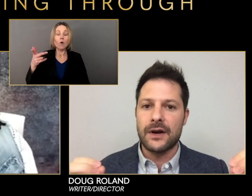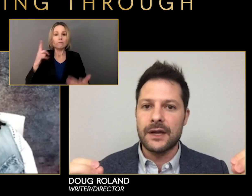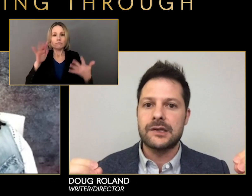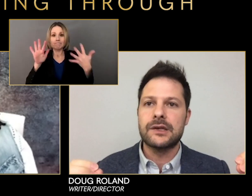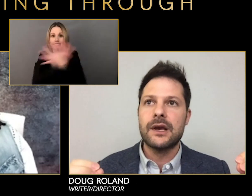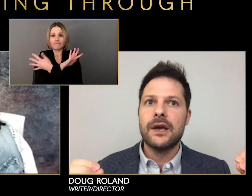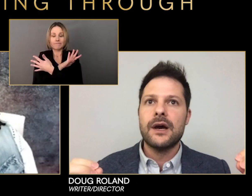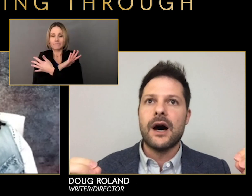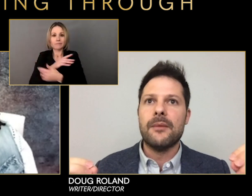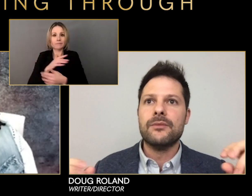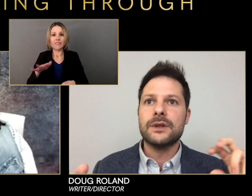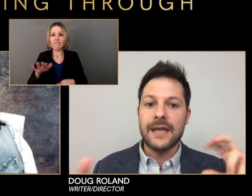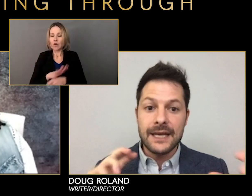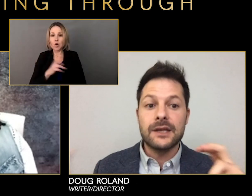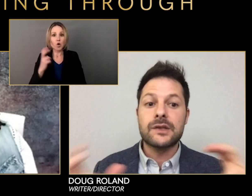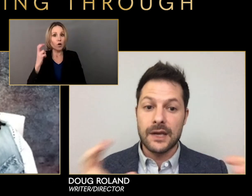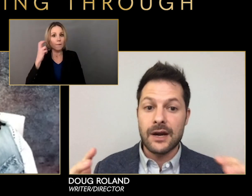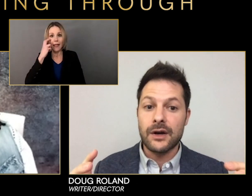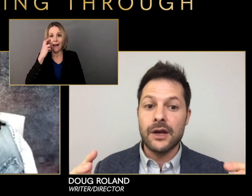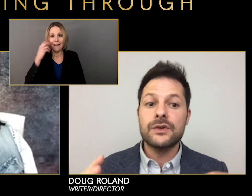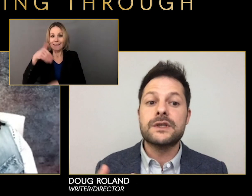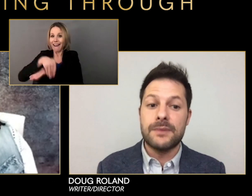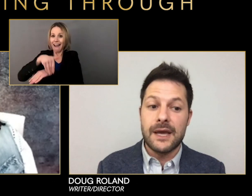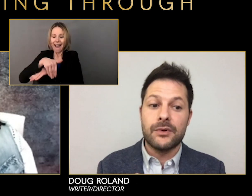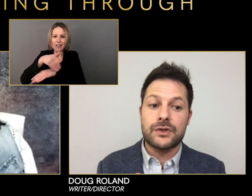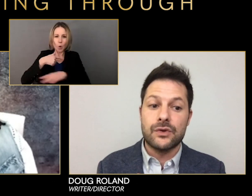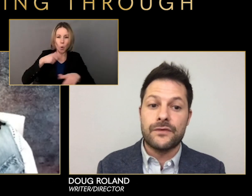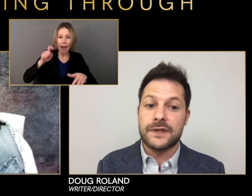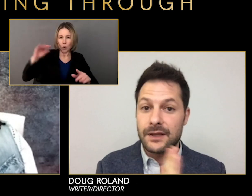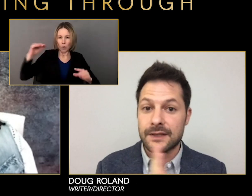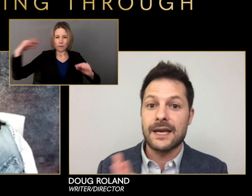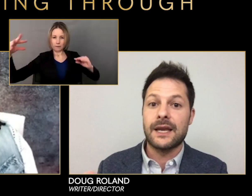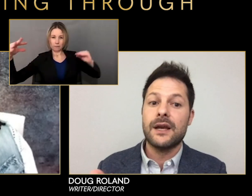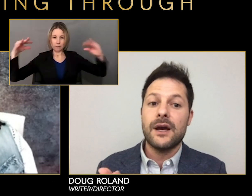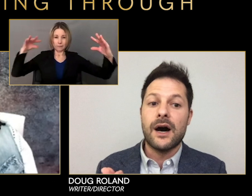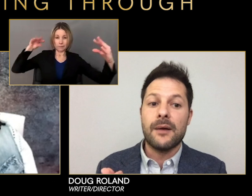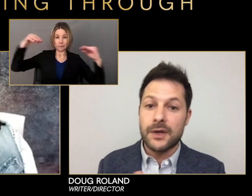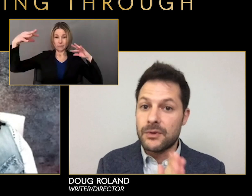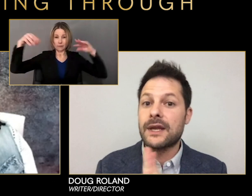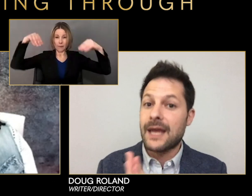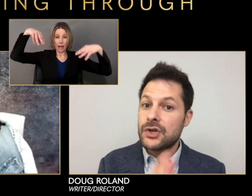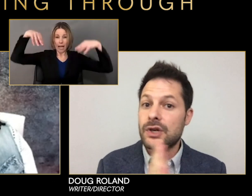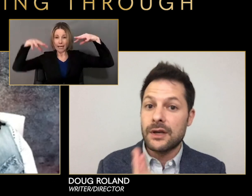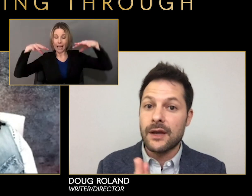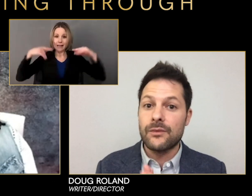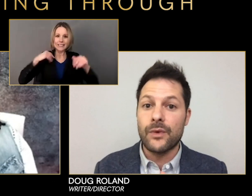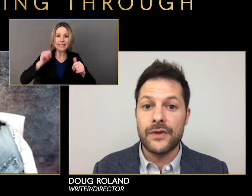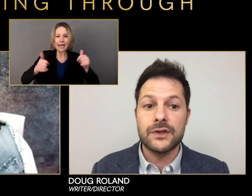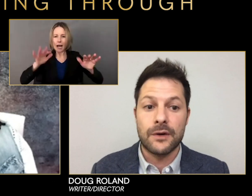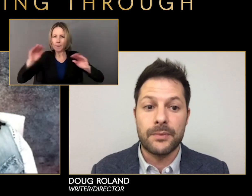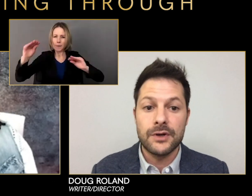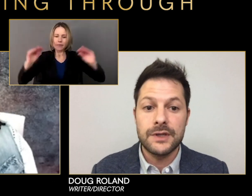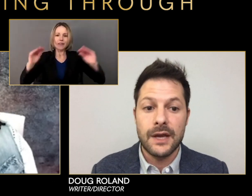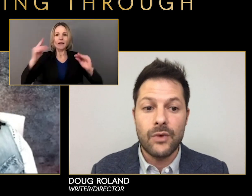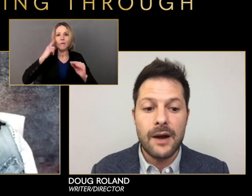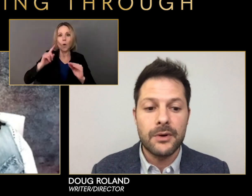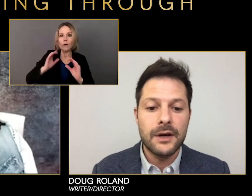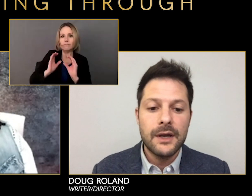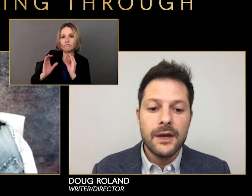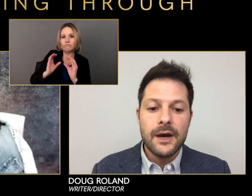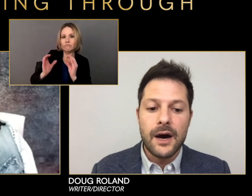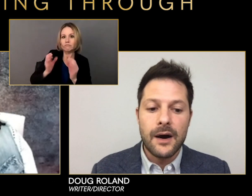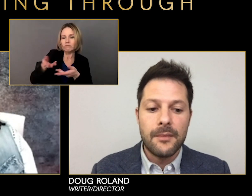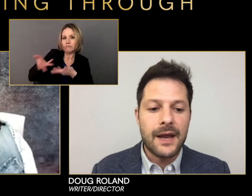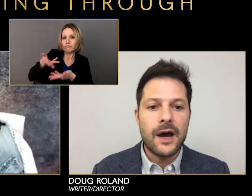up various lighting scenarios to be able to facilitate communication and with the interpreters and